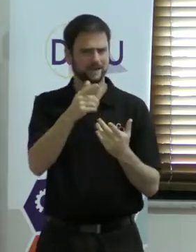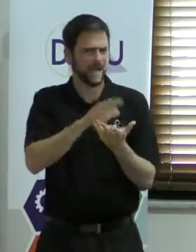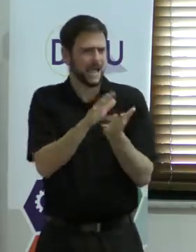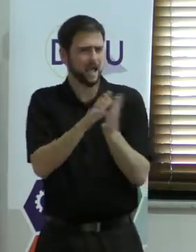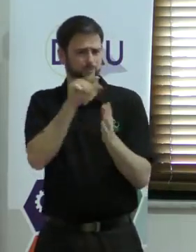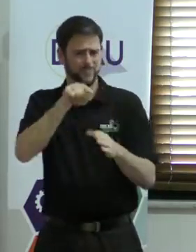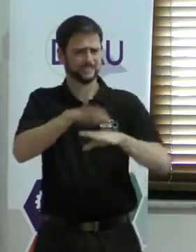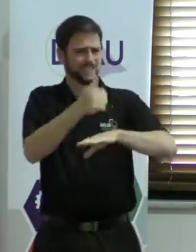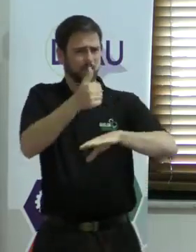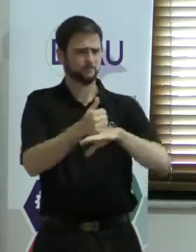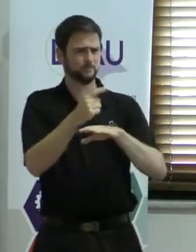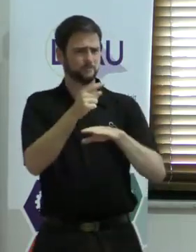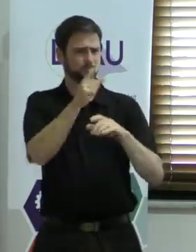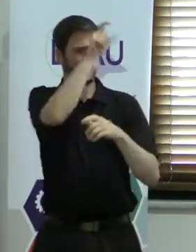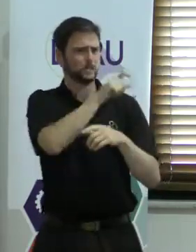the short answer is no.